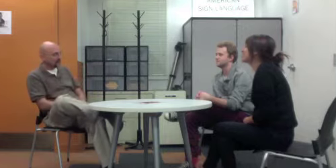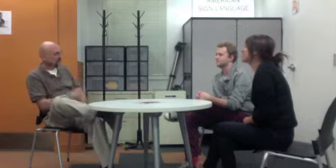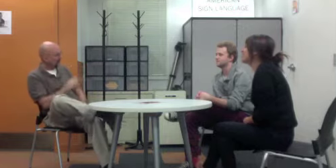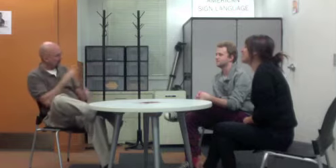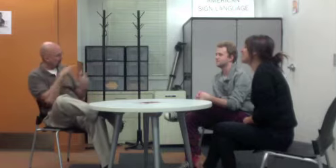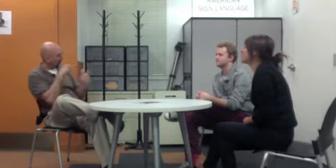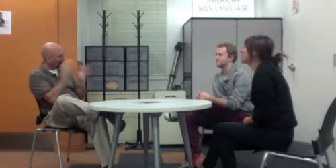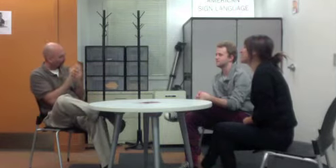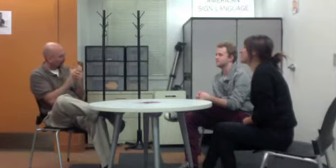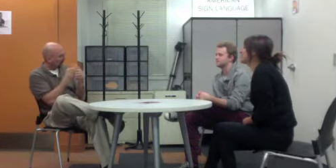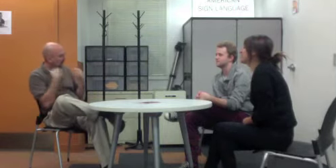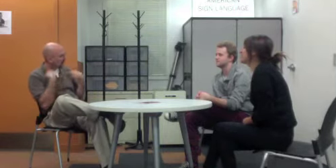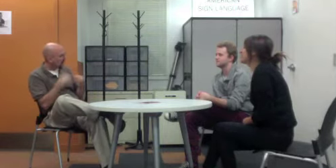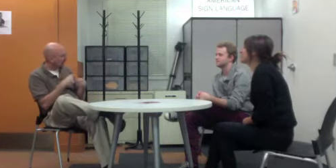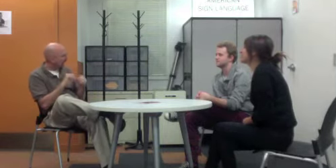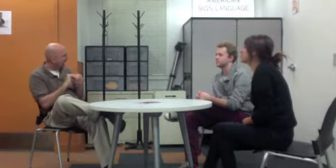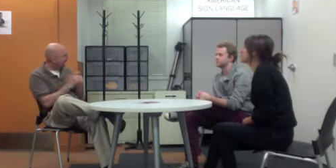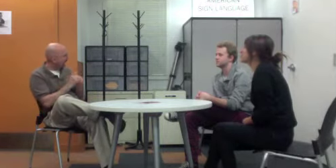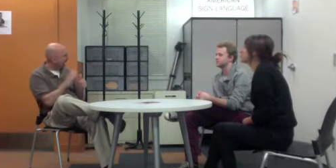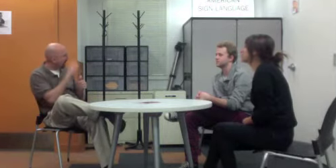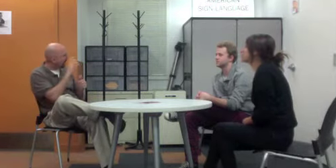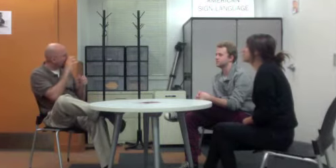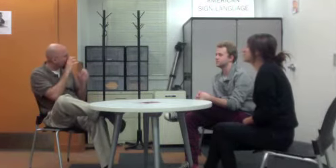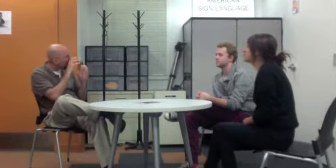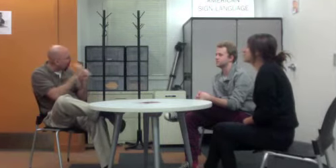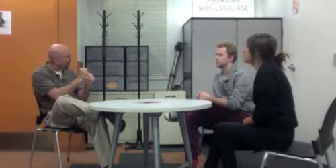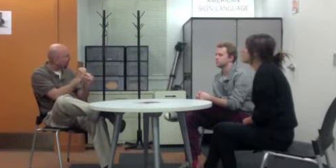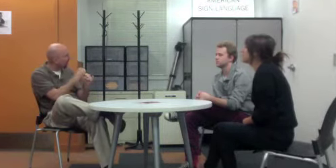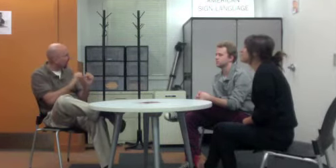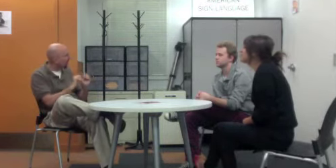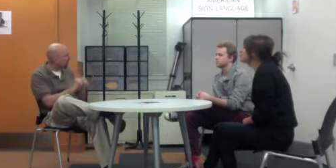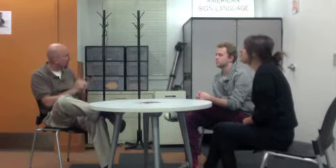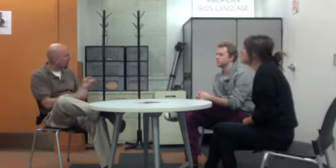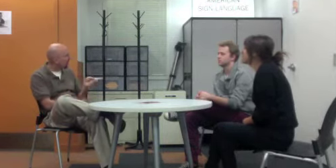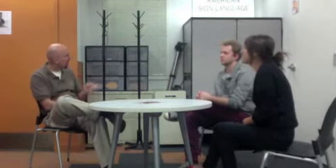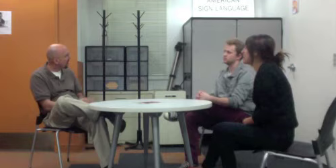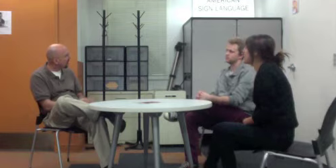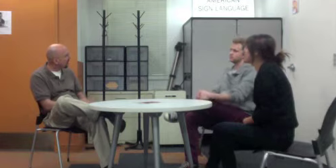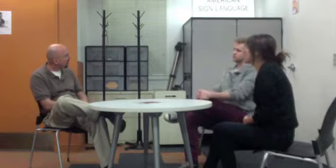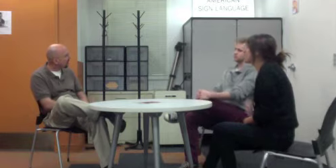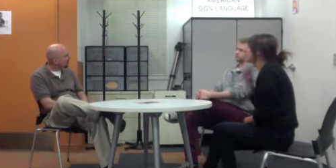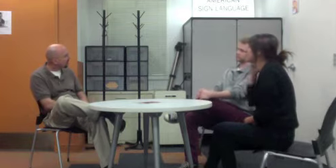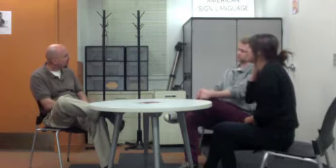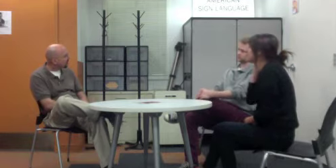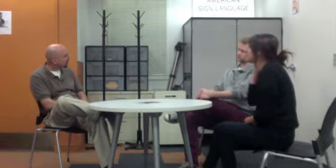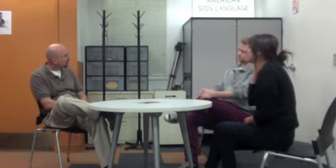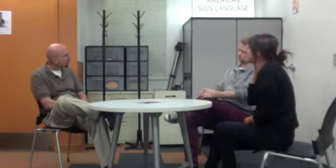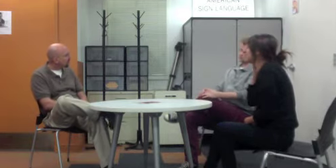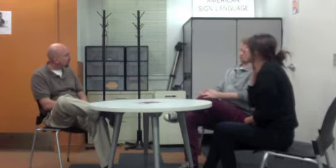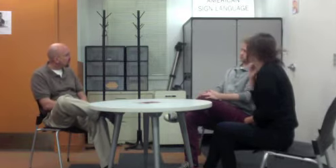other languages that you can be an interpreter for. So, wow, that is really fascinating. So how did you get involved in that?